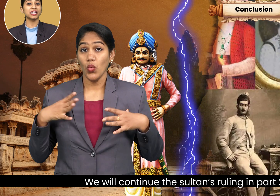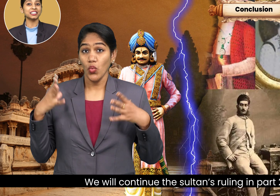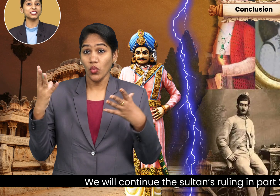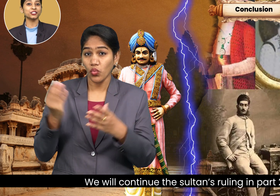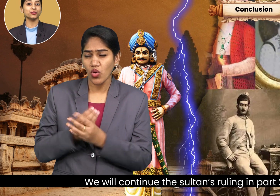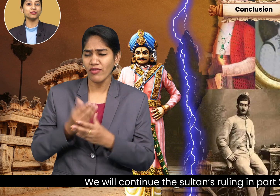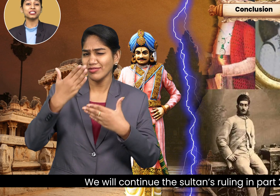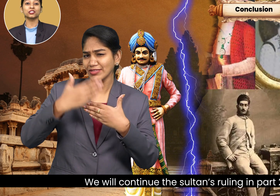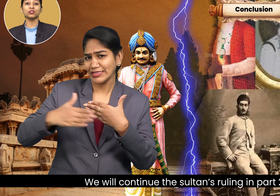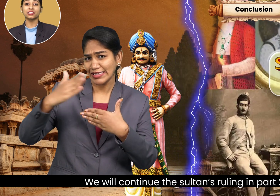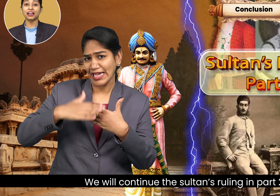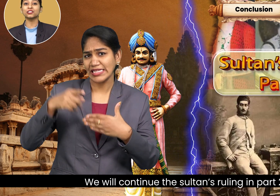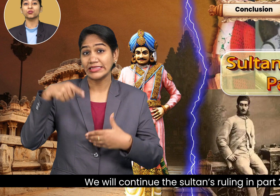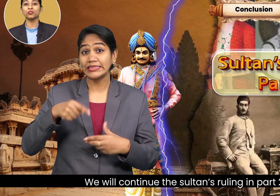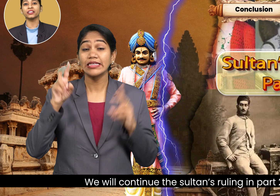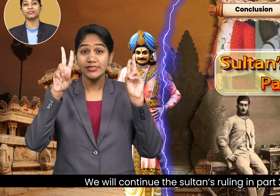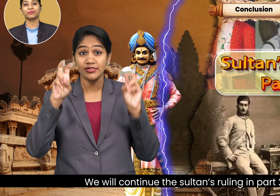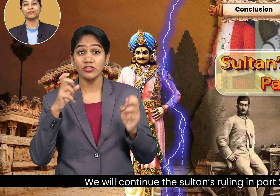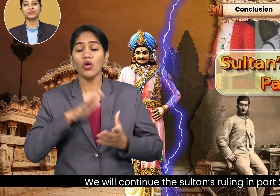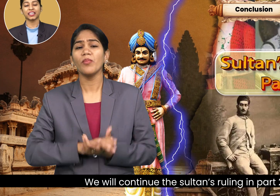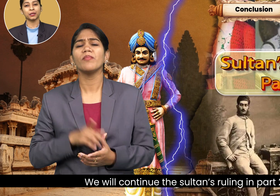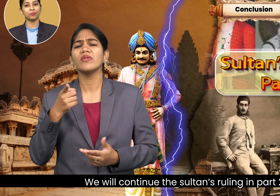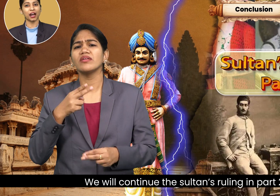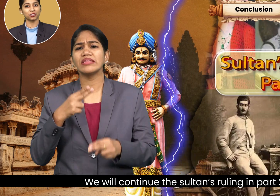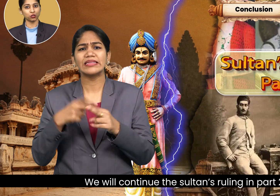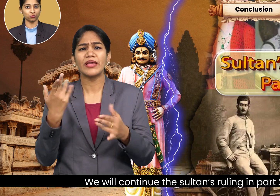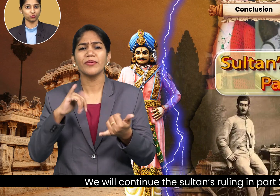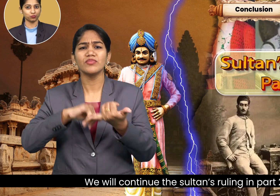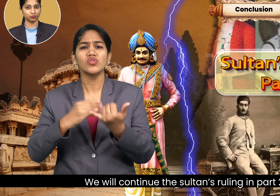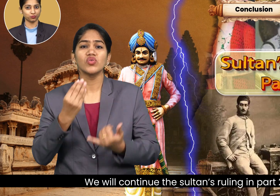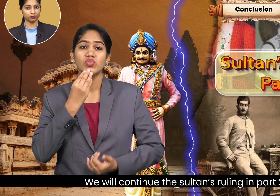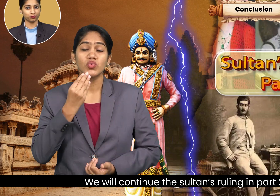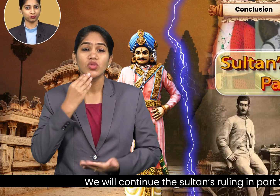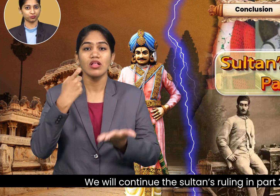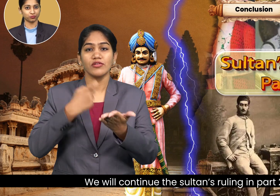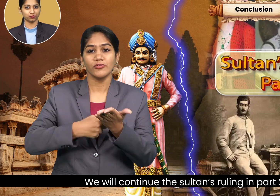We will continue the Sultan's ruling in part 2.